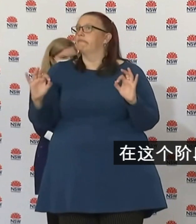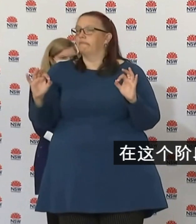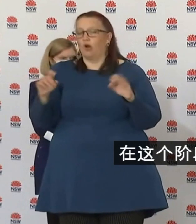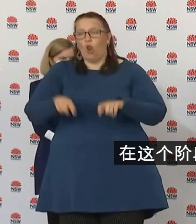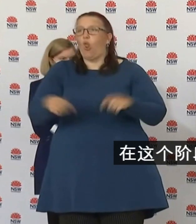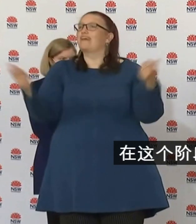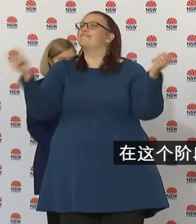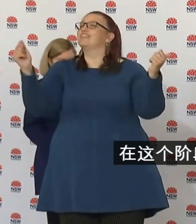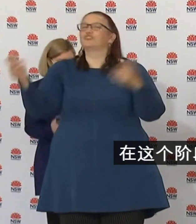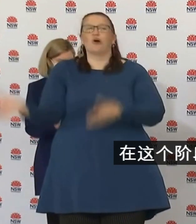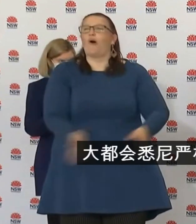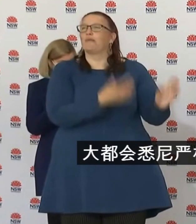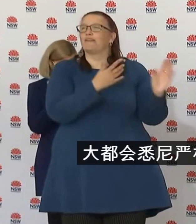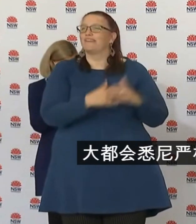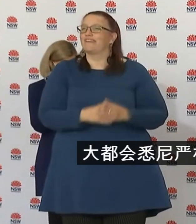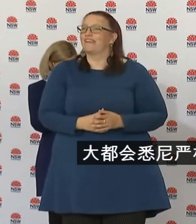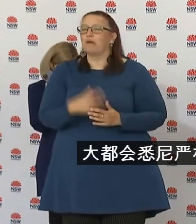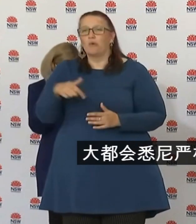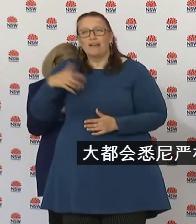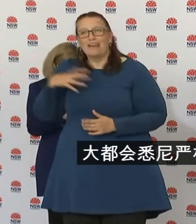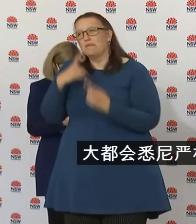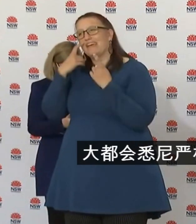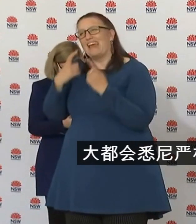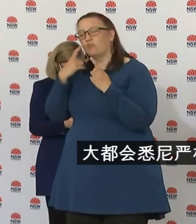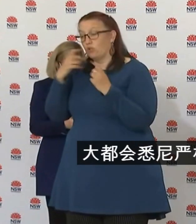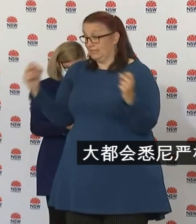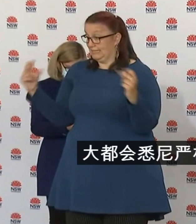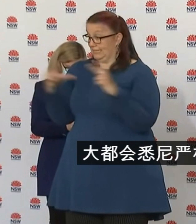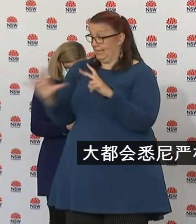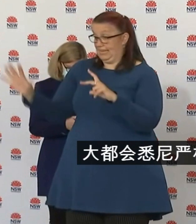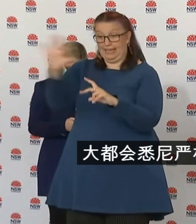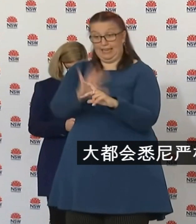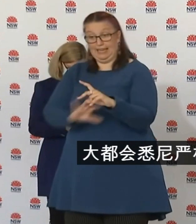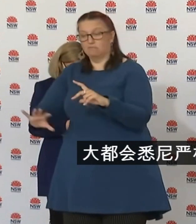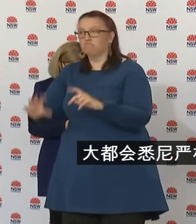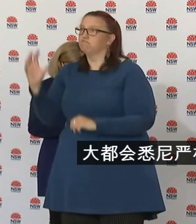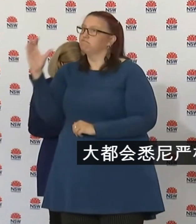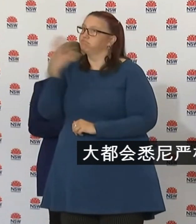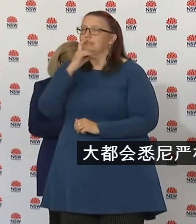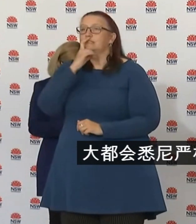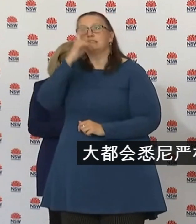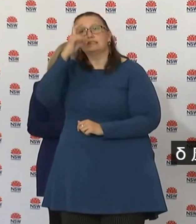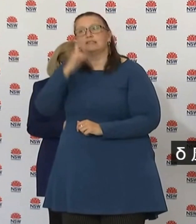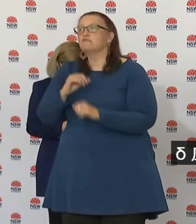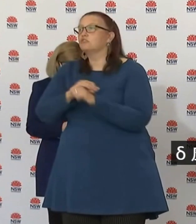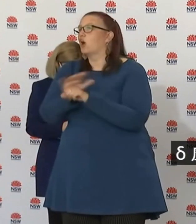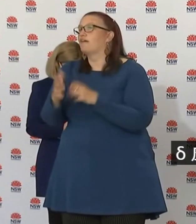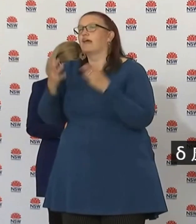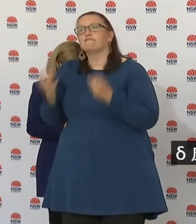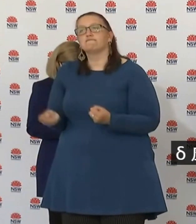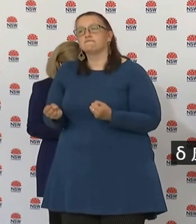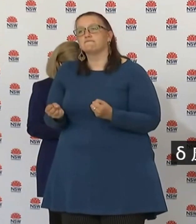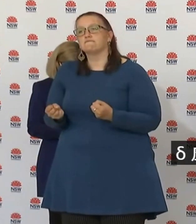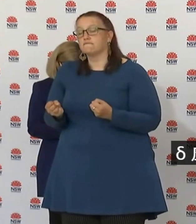stage, given the case numbers are increasing, Greater Metropolitan Sydney strictly is in a very, very serious situation with the Delta